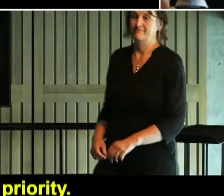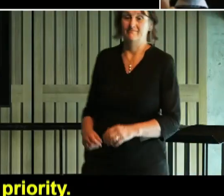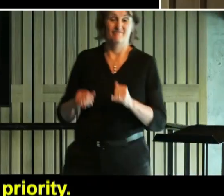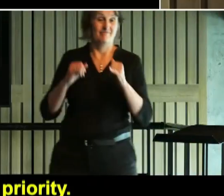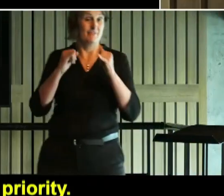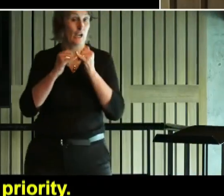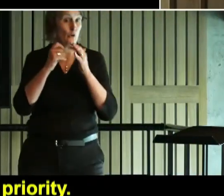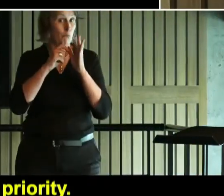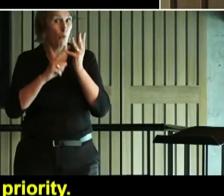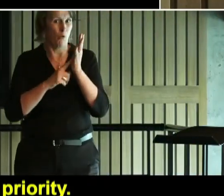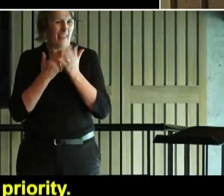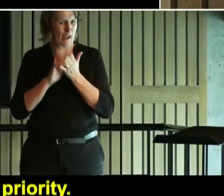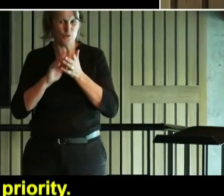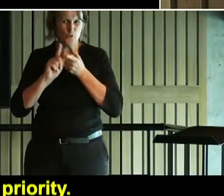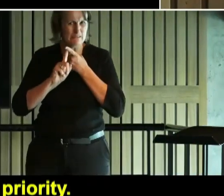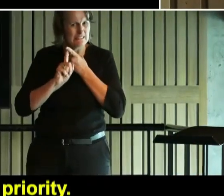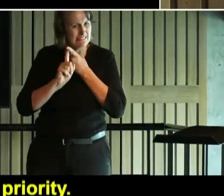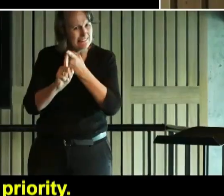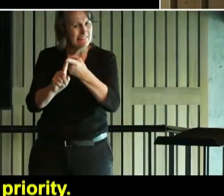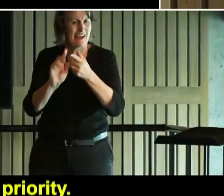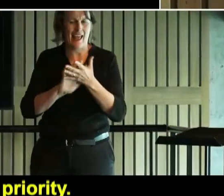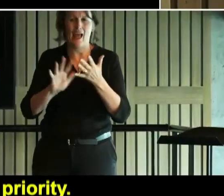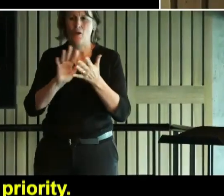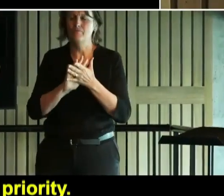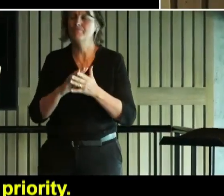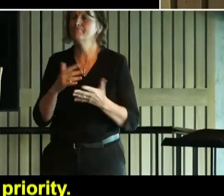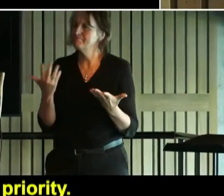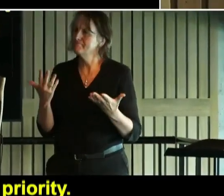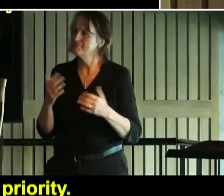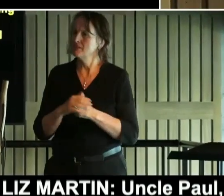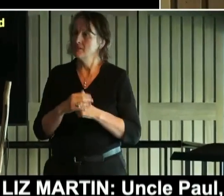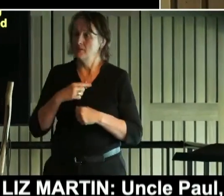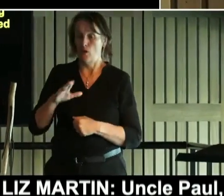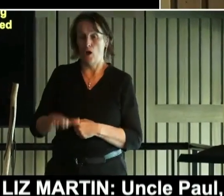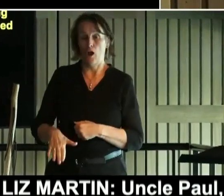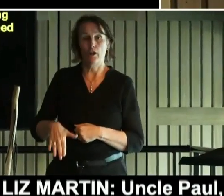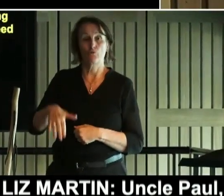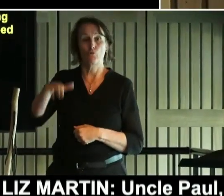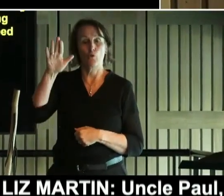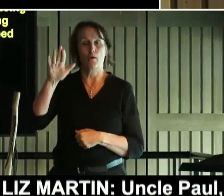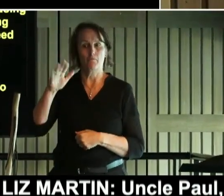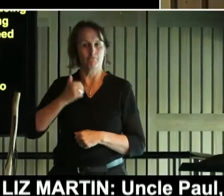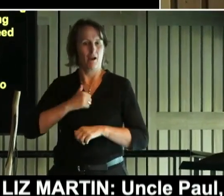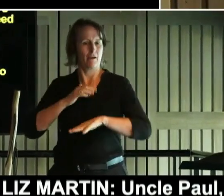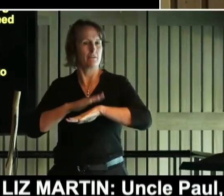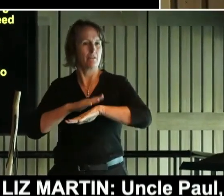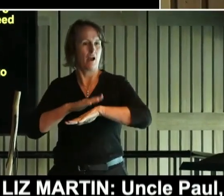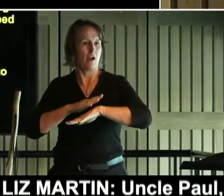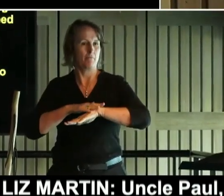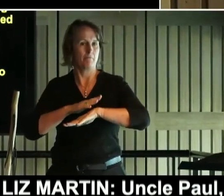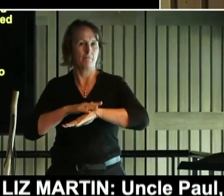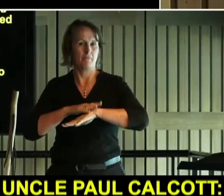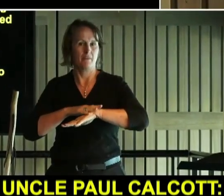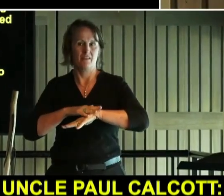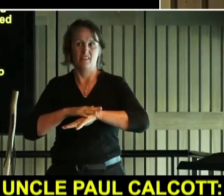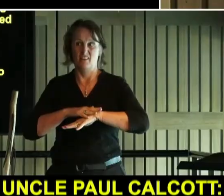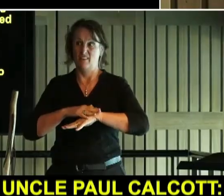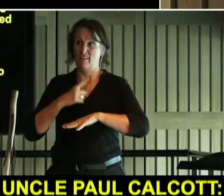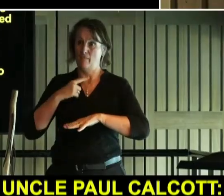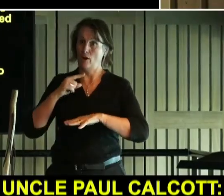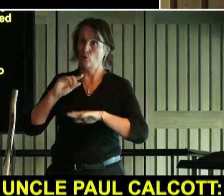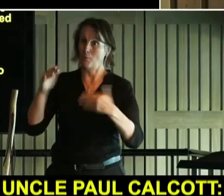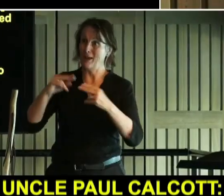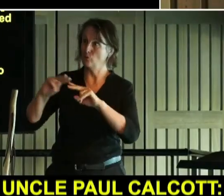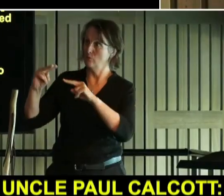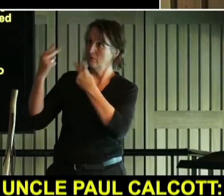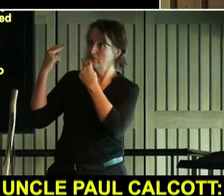Look, I think one thing I wanted to point out too is that I grew up in an era where anything today is a huge improvement on what